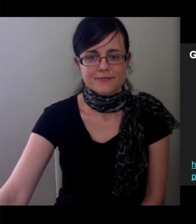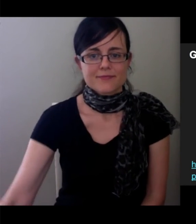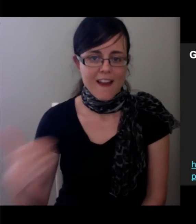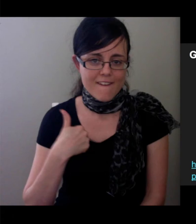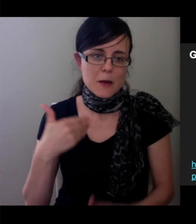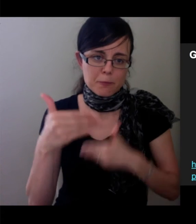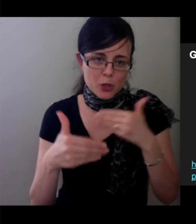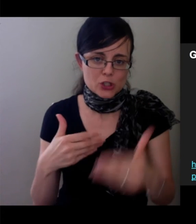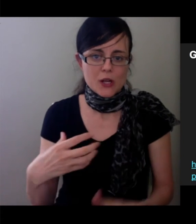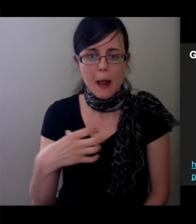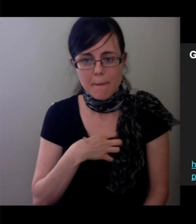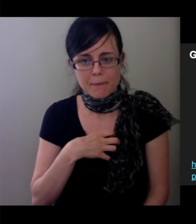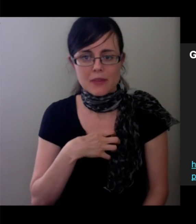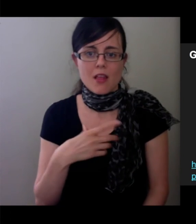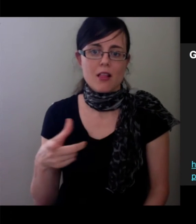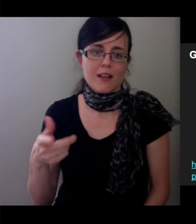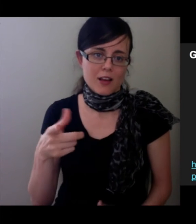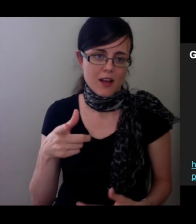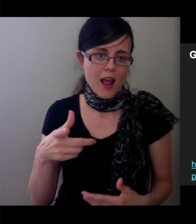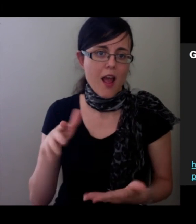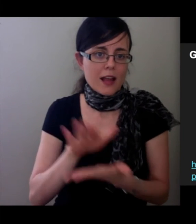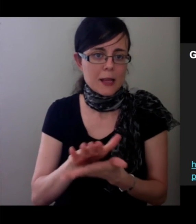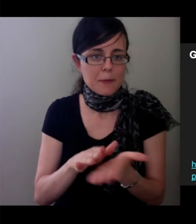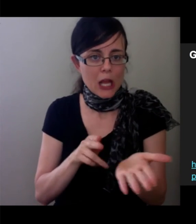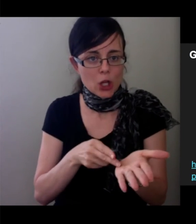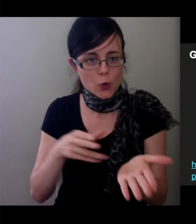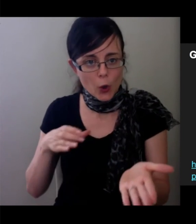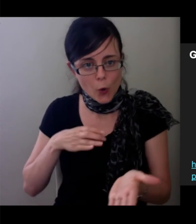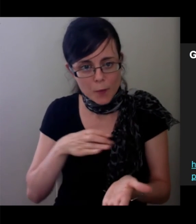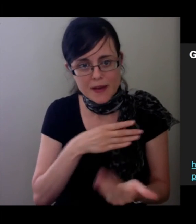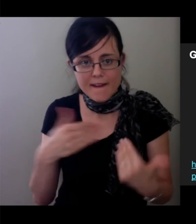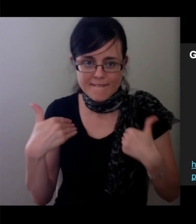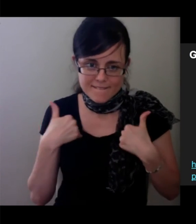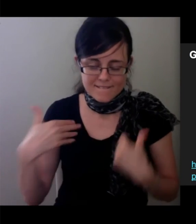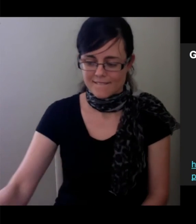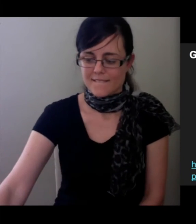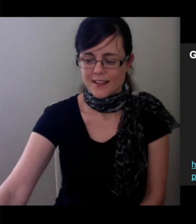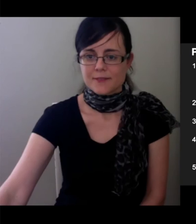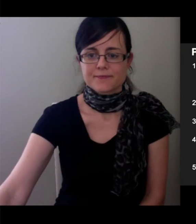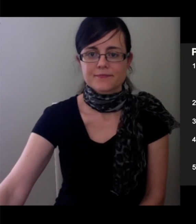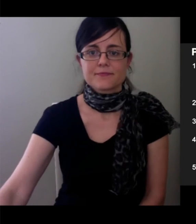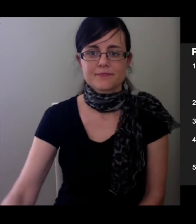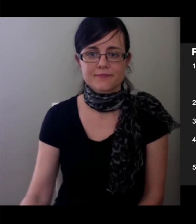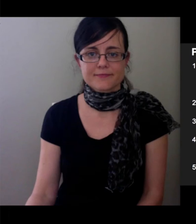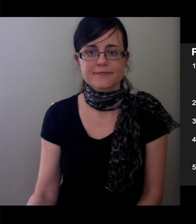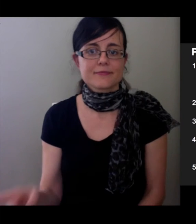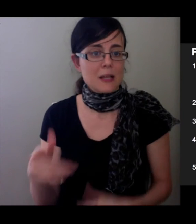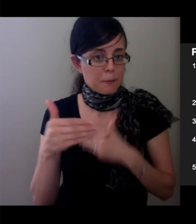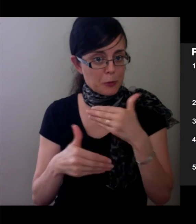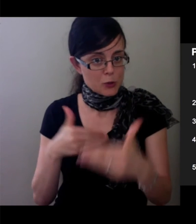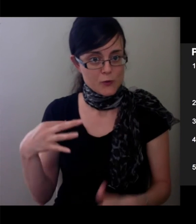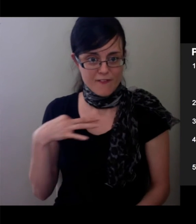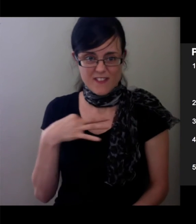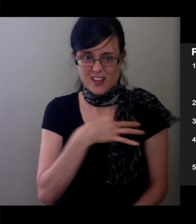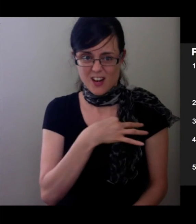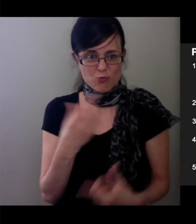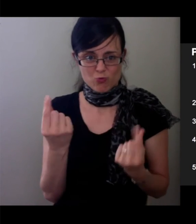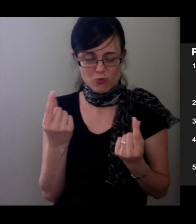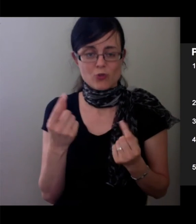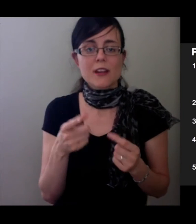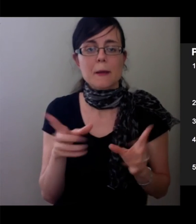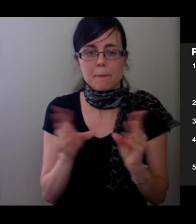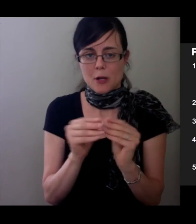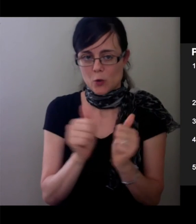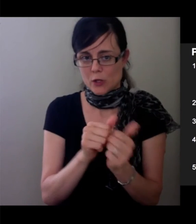screenshot of Gallaudet's academic integrity policy. There is a procedure to appeal, and there's a campus or academic integrity